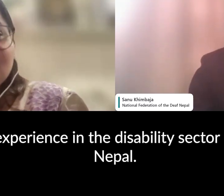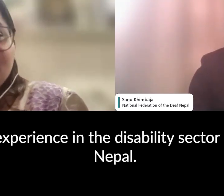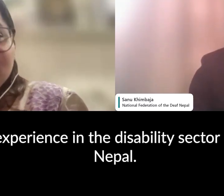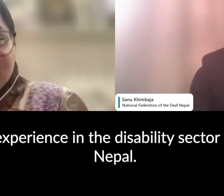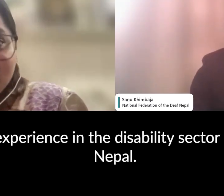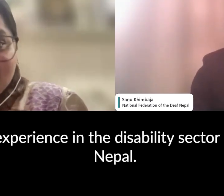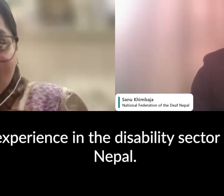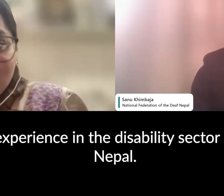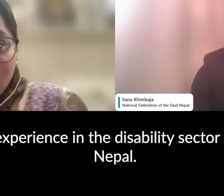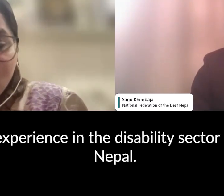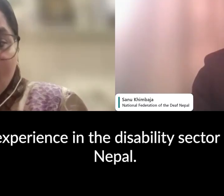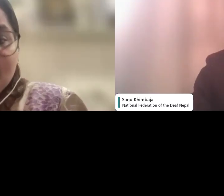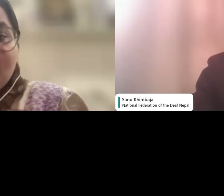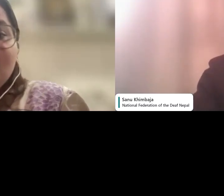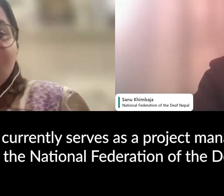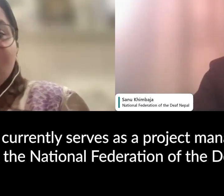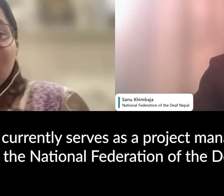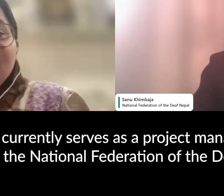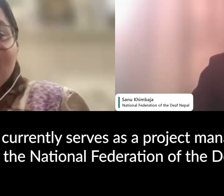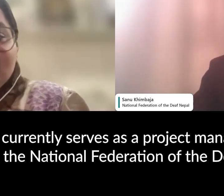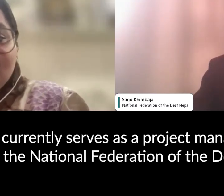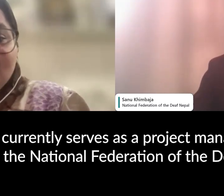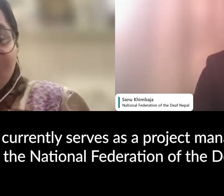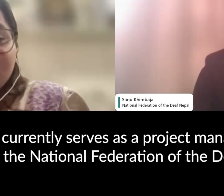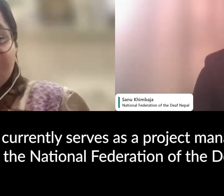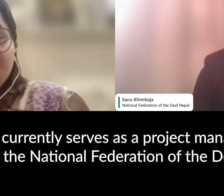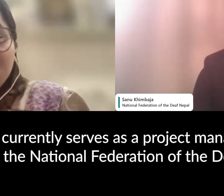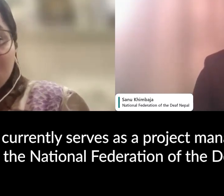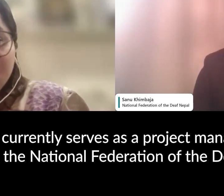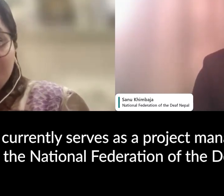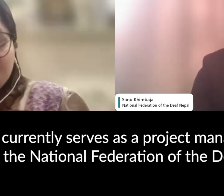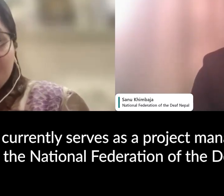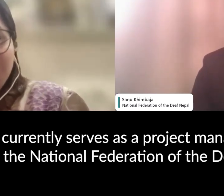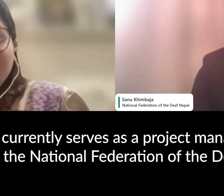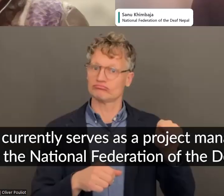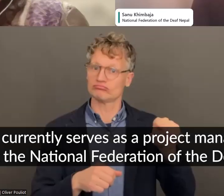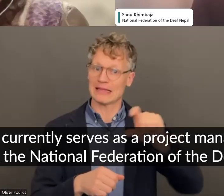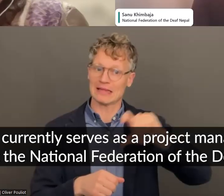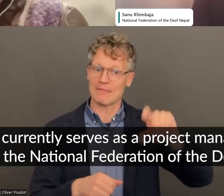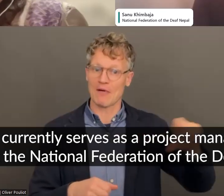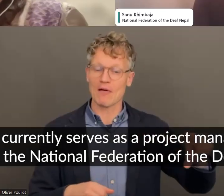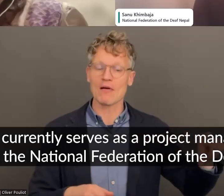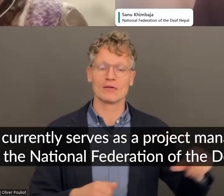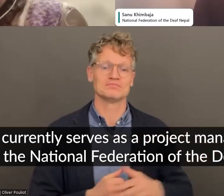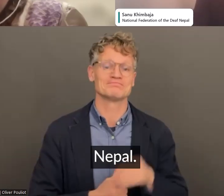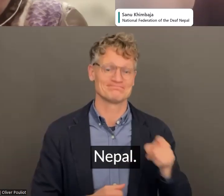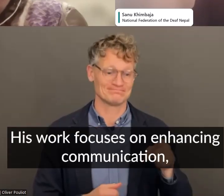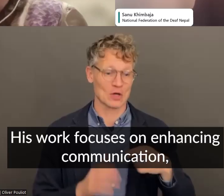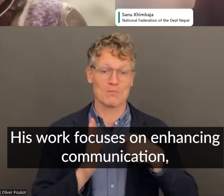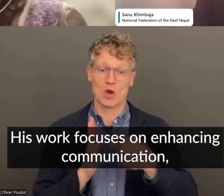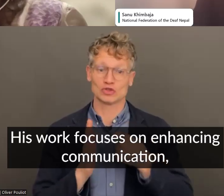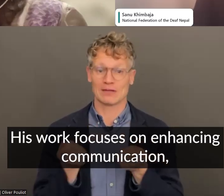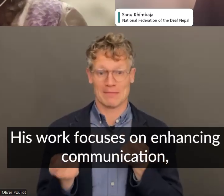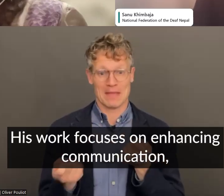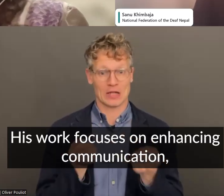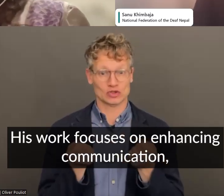the disability sector in Nepal. He currently serves as a project manager at the National Federation of the Deaf Nepal.